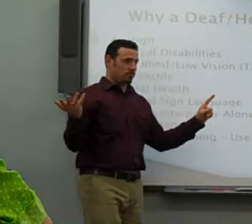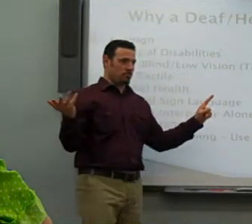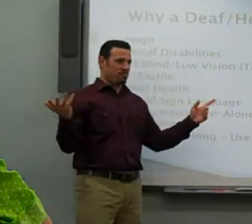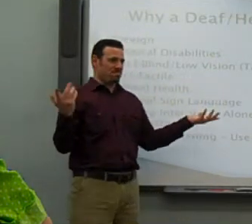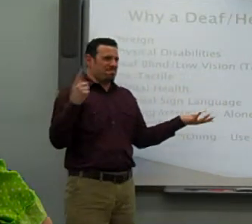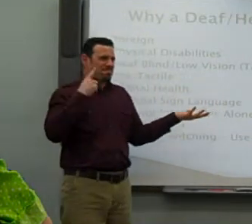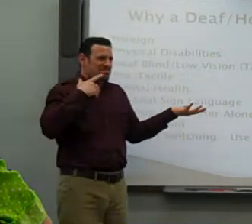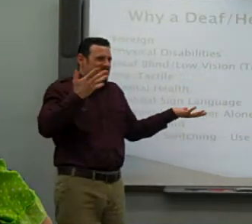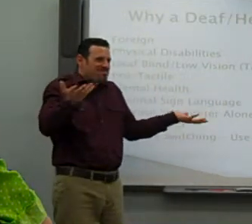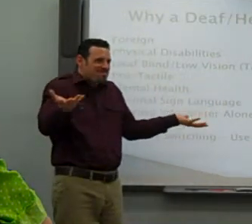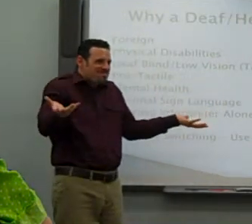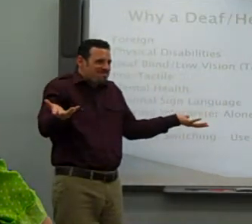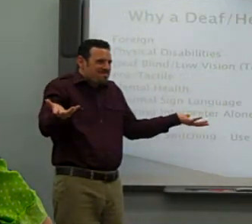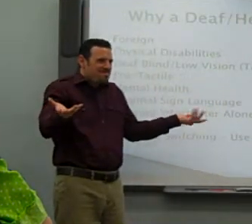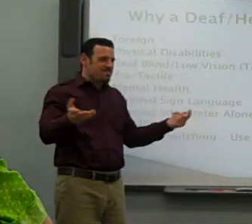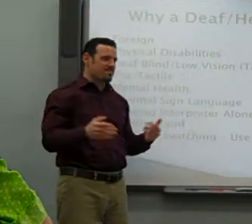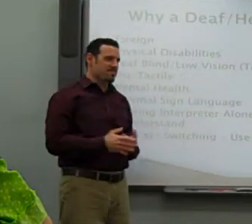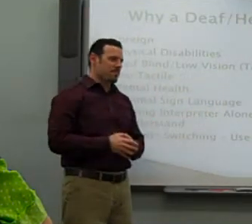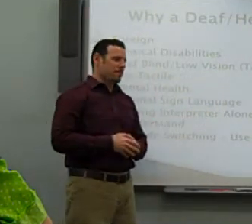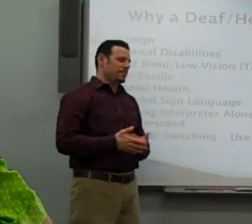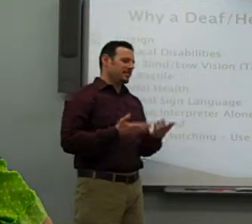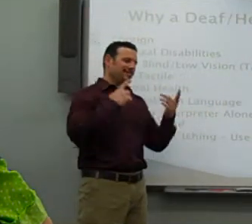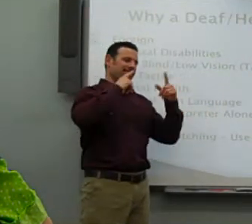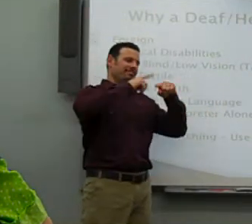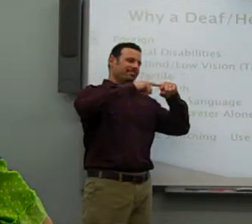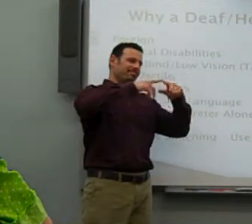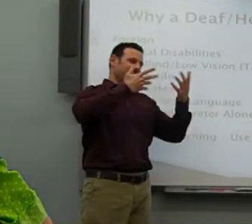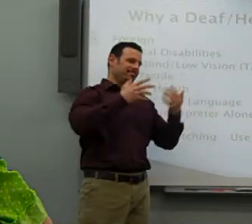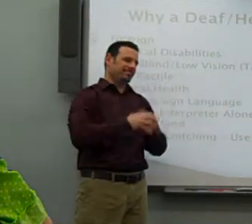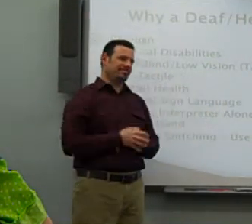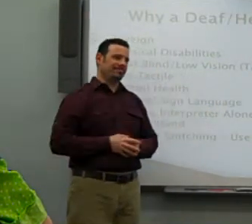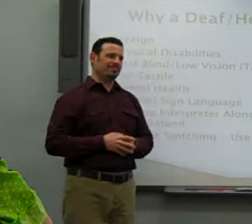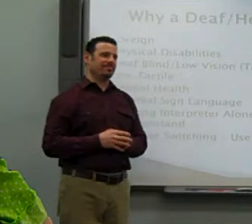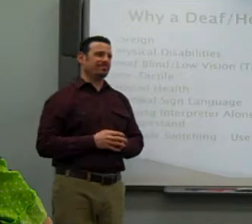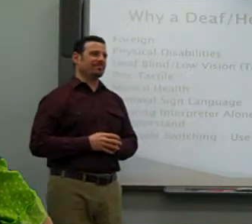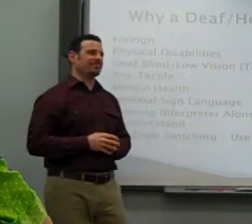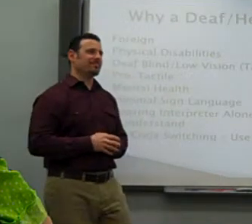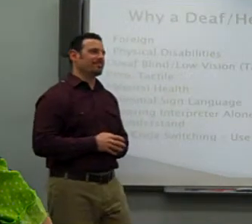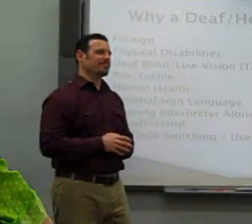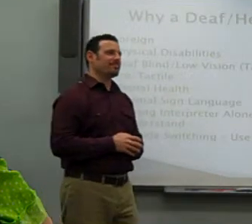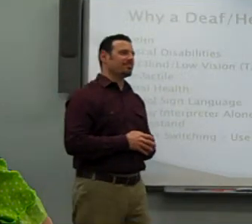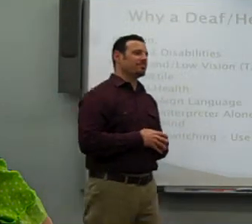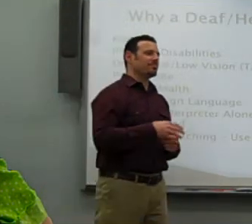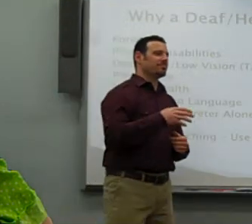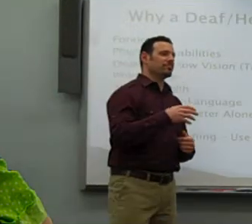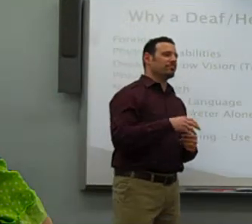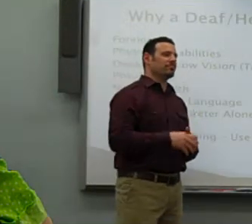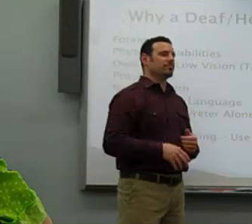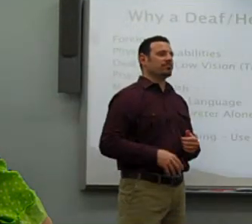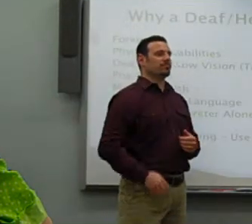And there are other times when I know they don't need me to communicate. So it really depends.